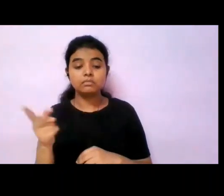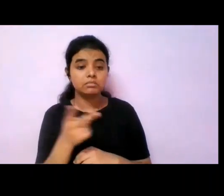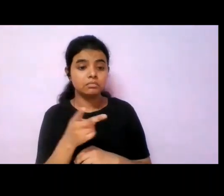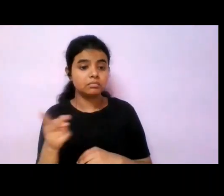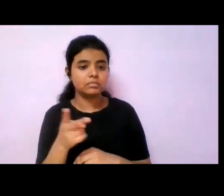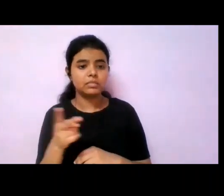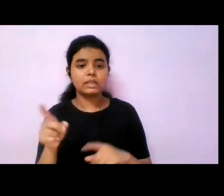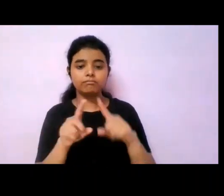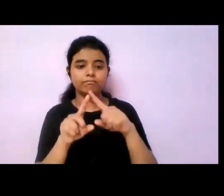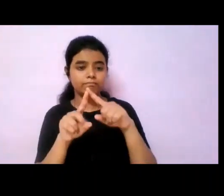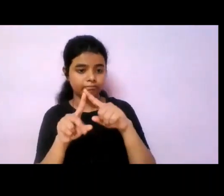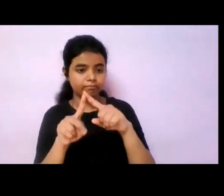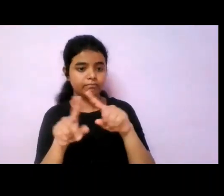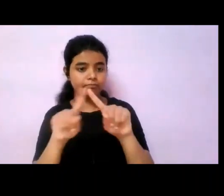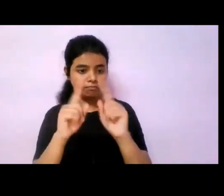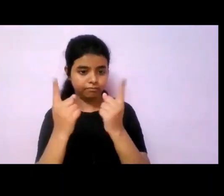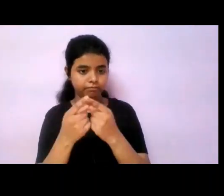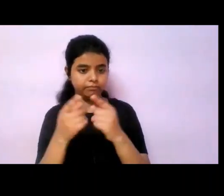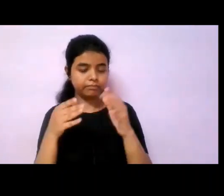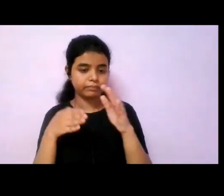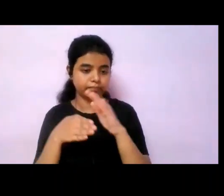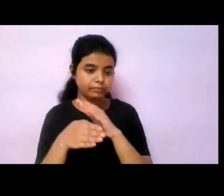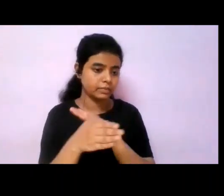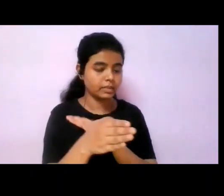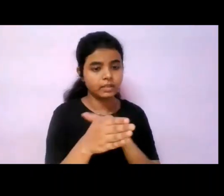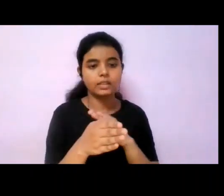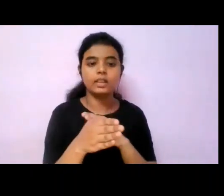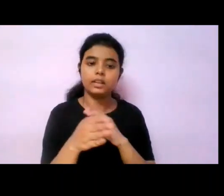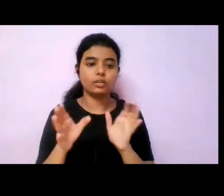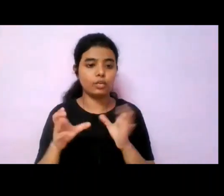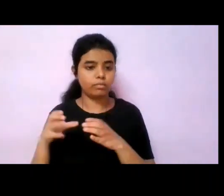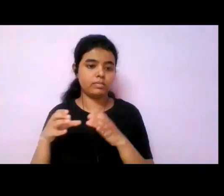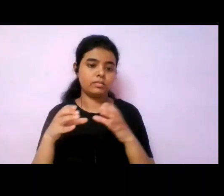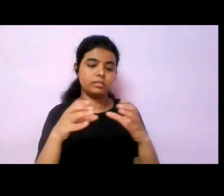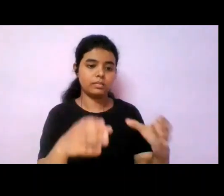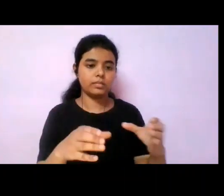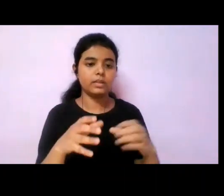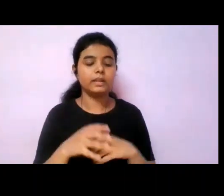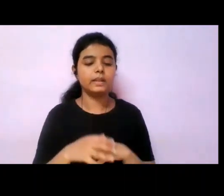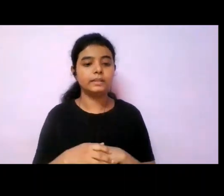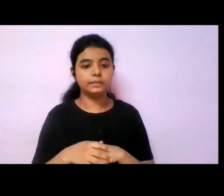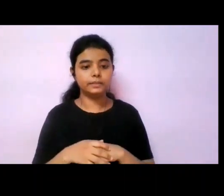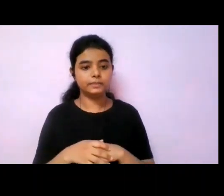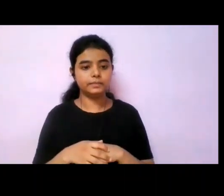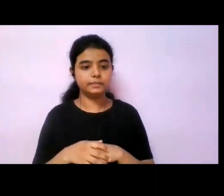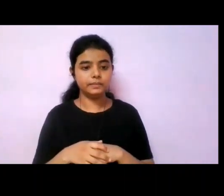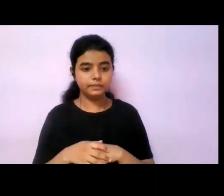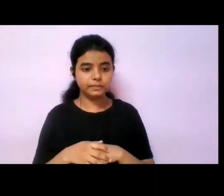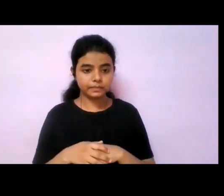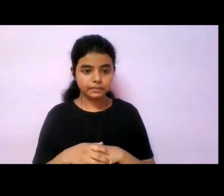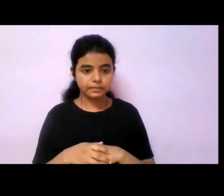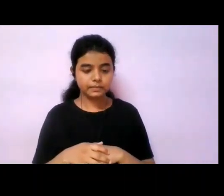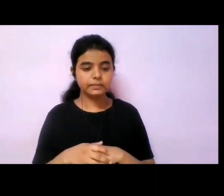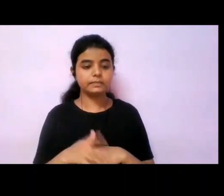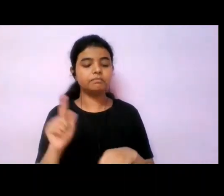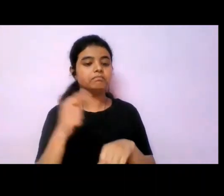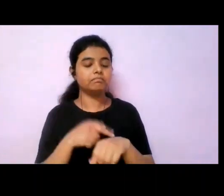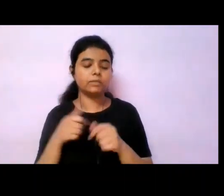TV room of the group home. The rest of the Huddersfield People First contingent follow.